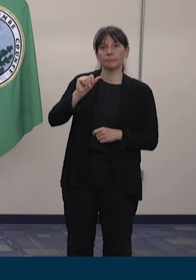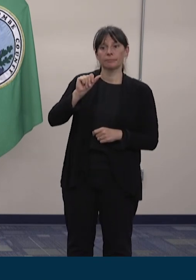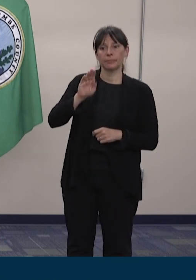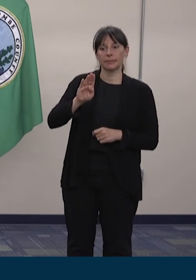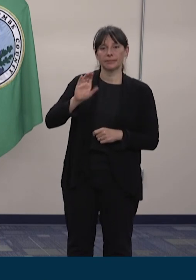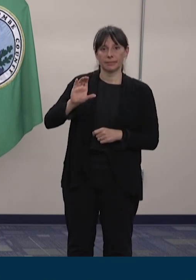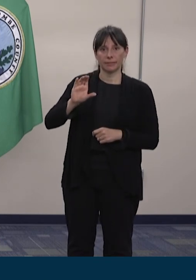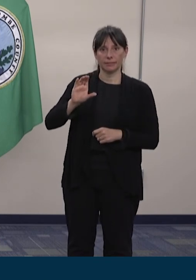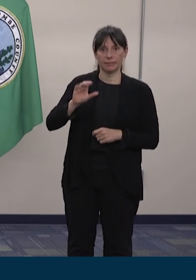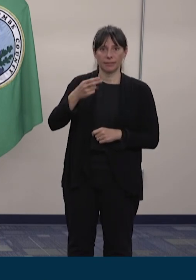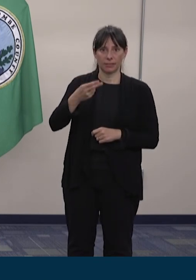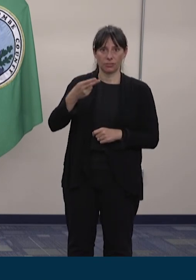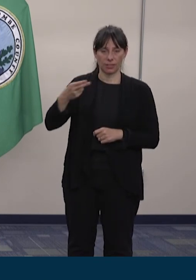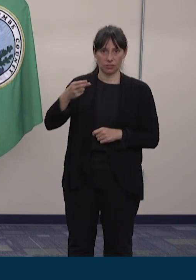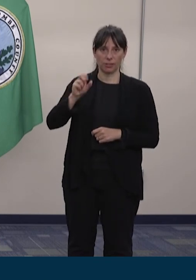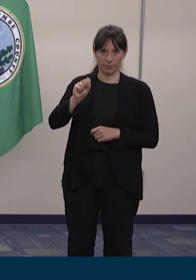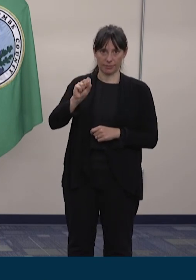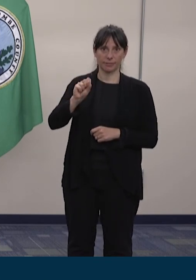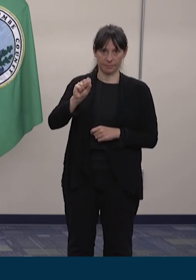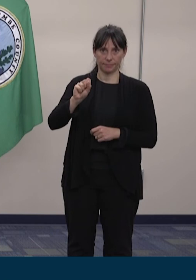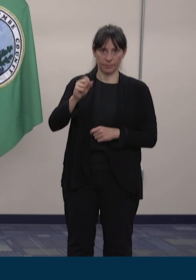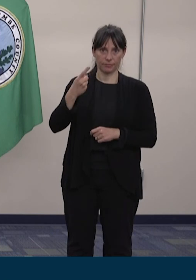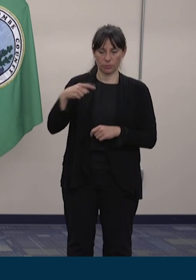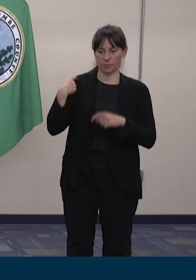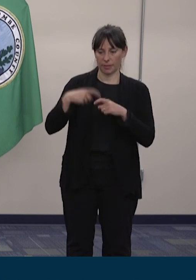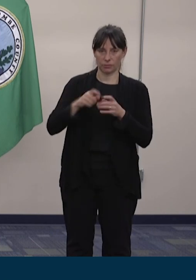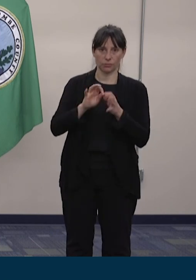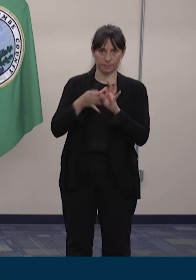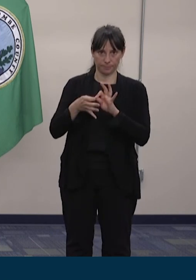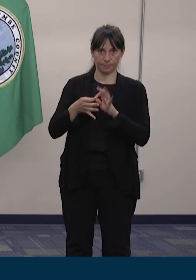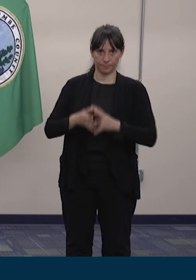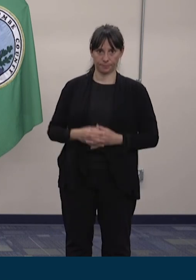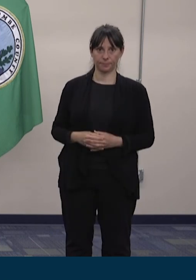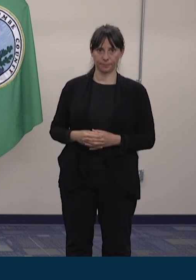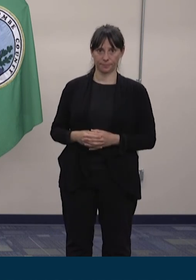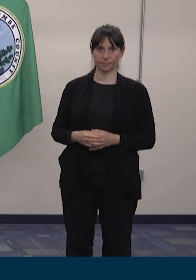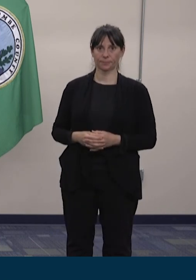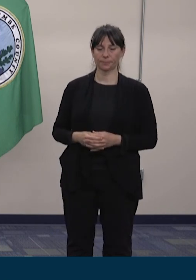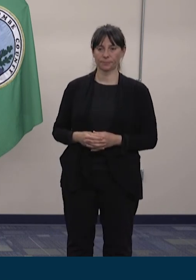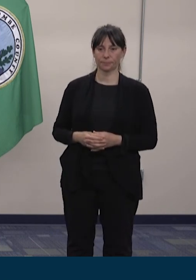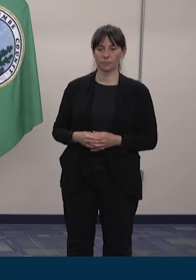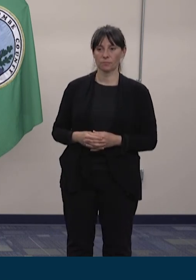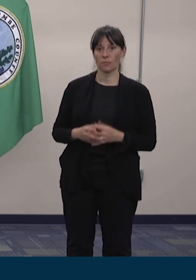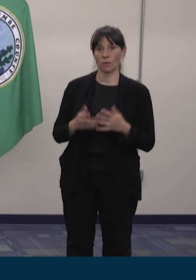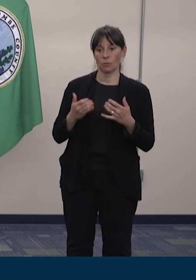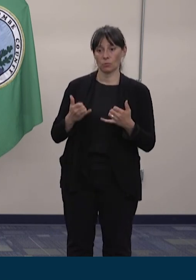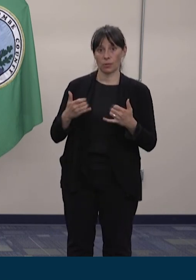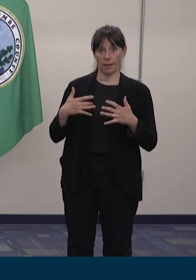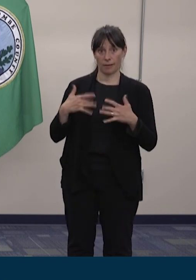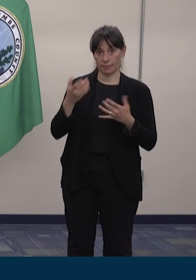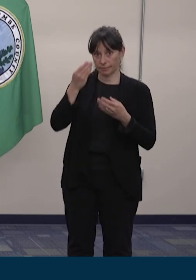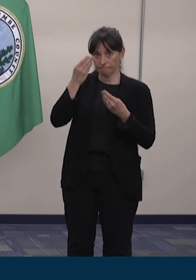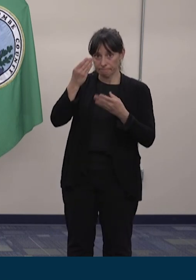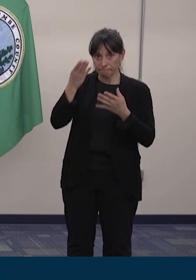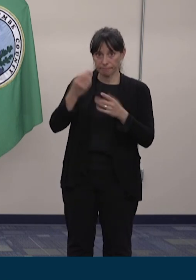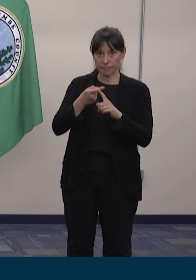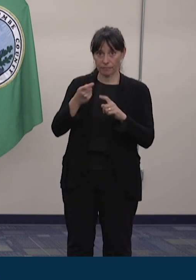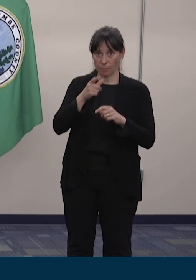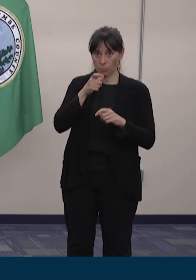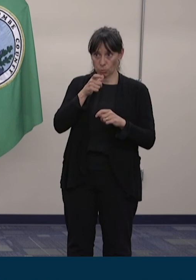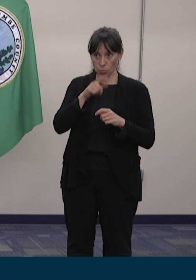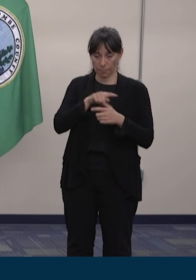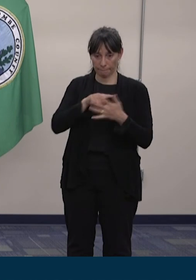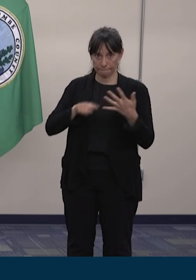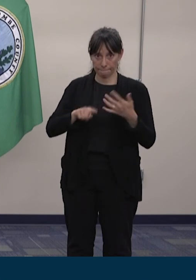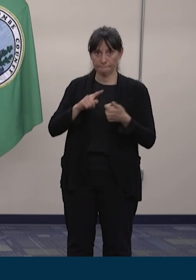en Facebook BCHHS. @BCHHS. Today's updates come Las from Dr. actualizaciones de hoy Jennifer son de la